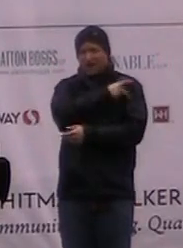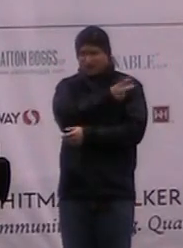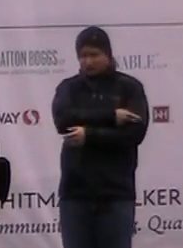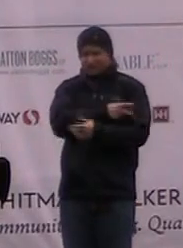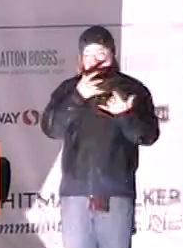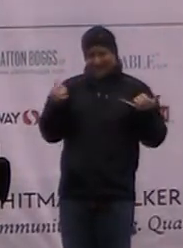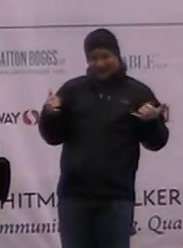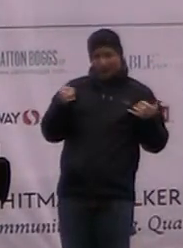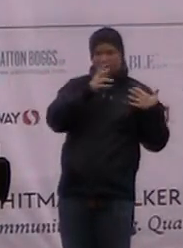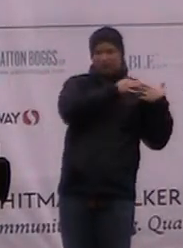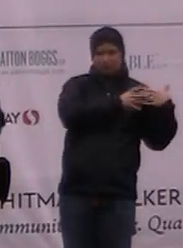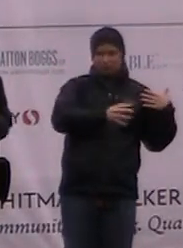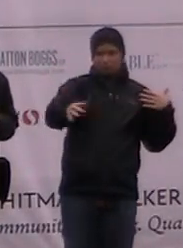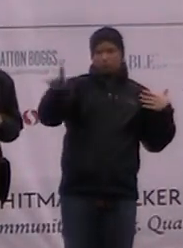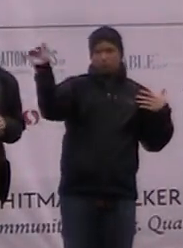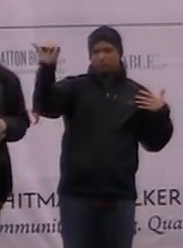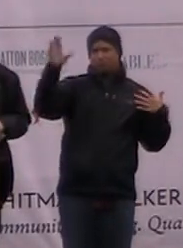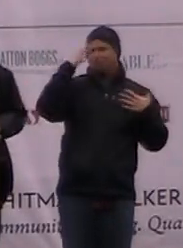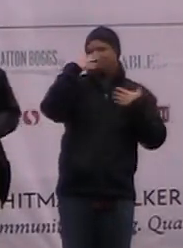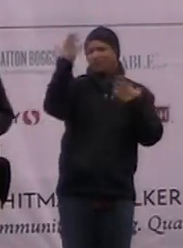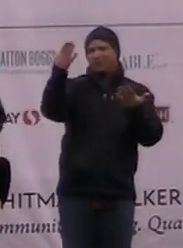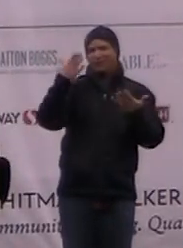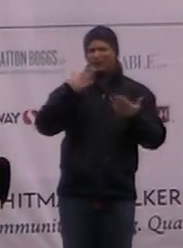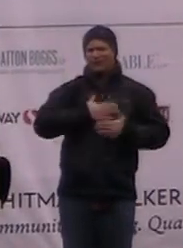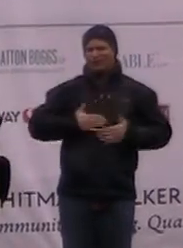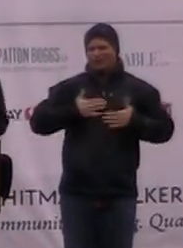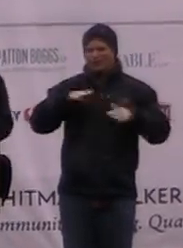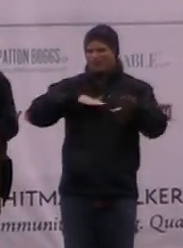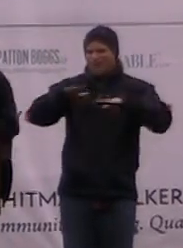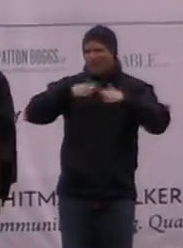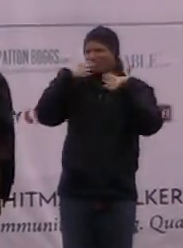of our patients now and in the future. Thank you. Have a good walk.